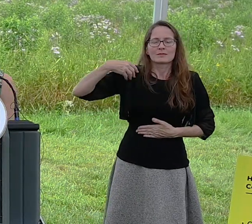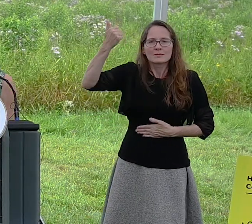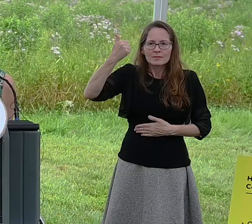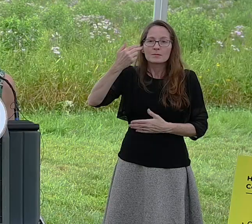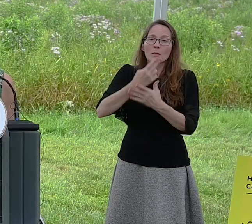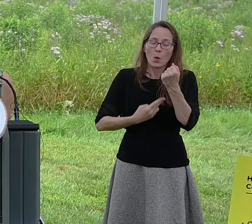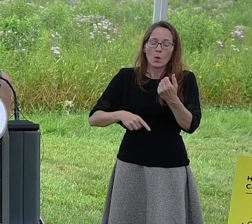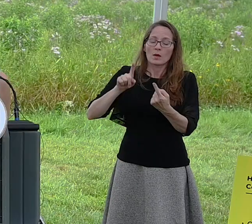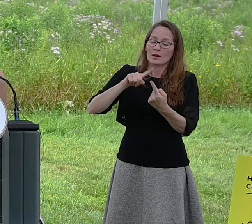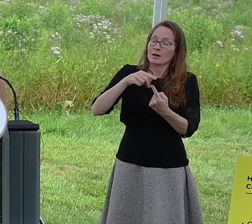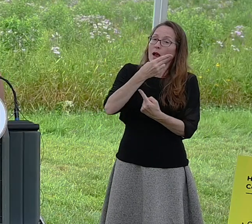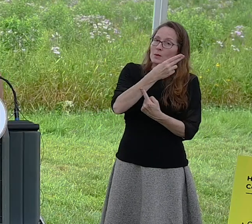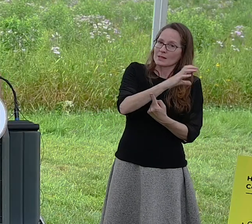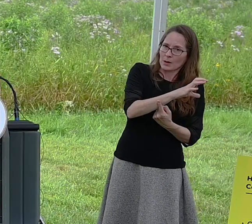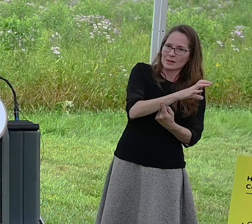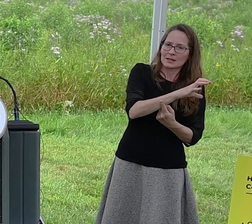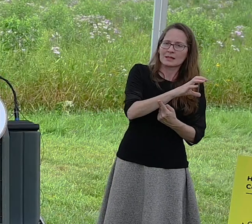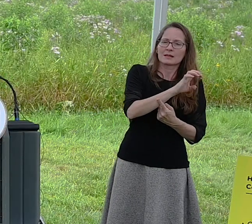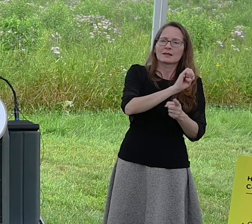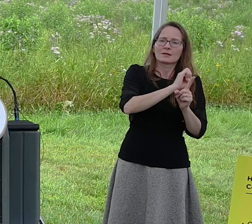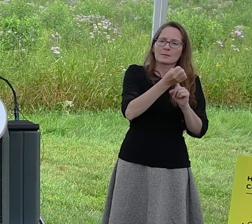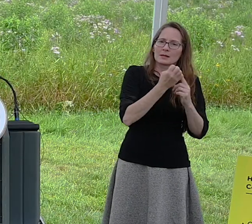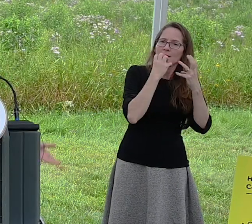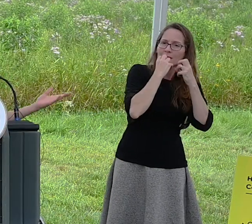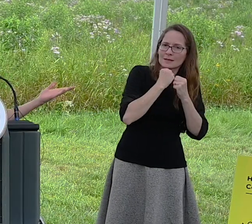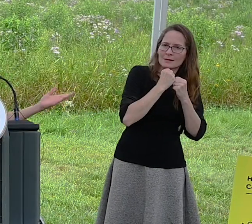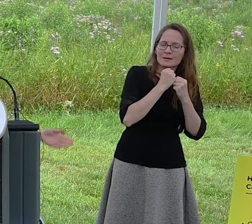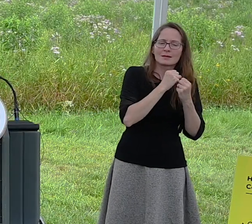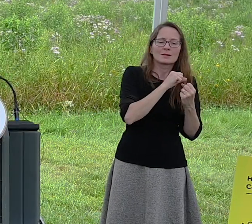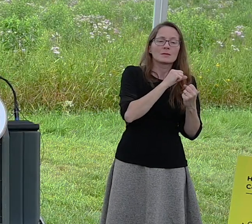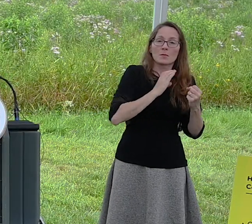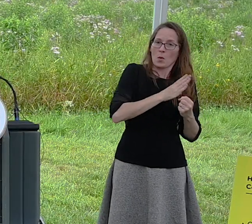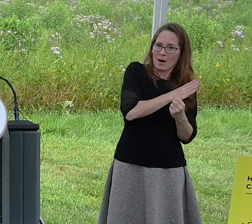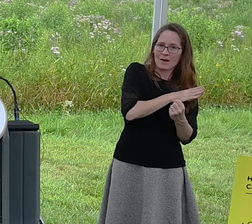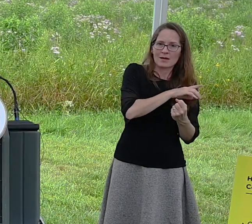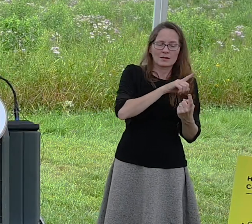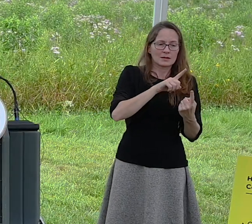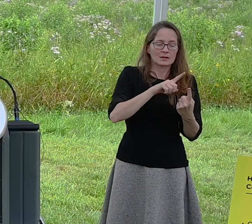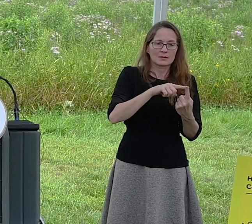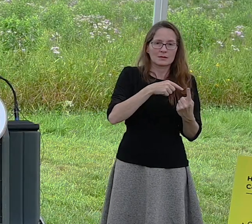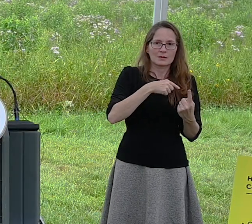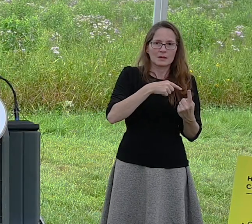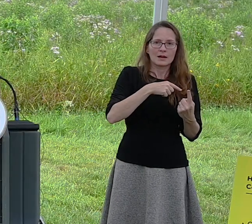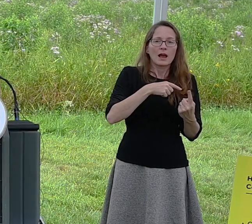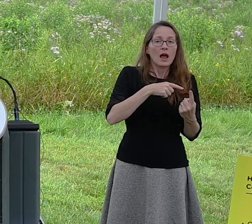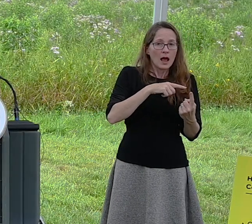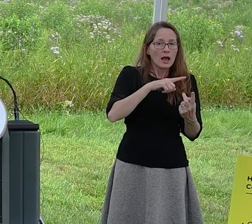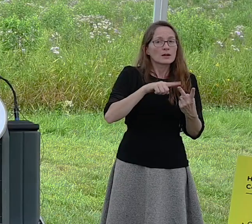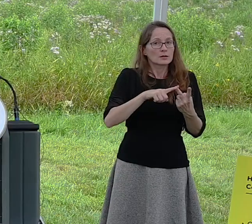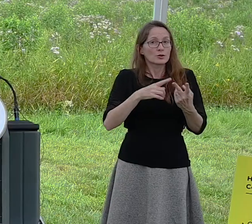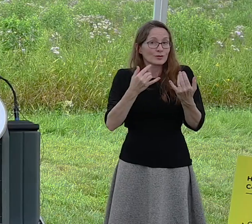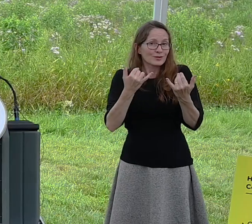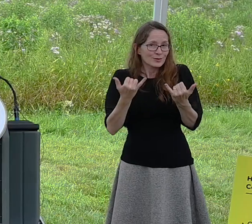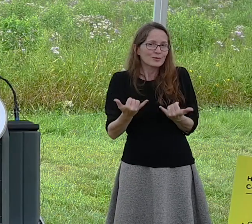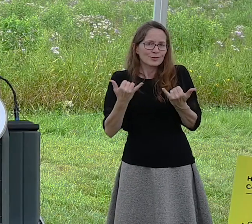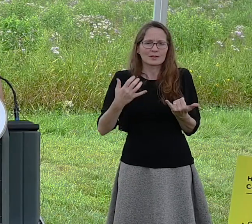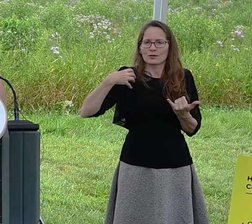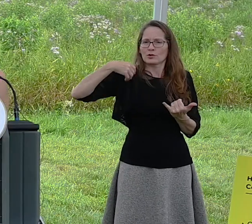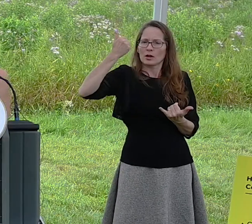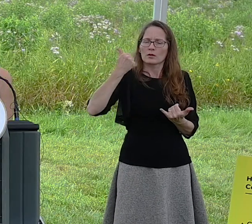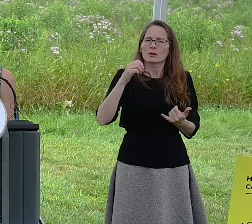Howard County's Environmental Sustainability Board and a founding member and currently chair of the Columbia